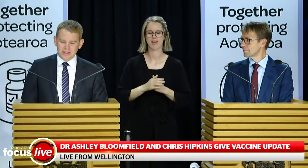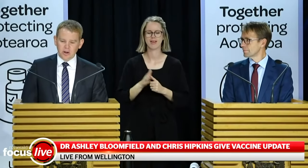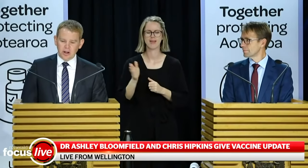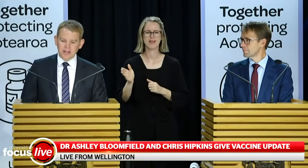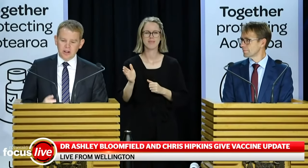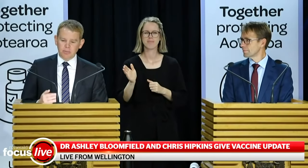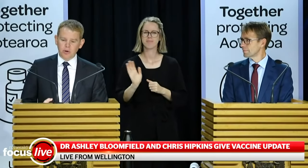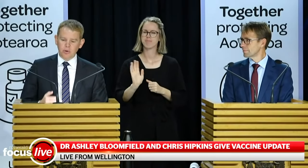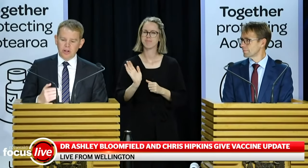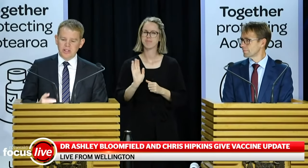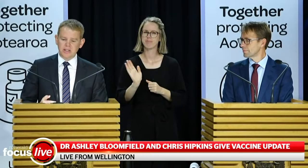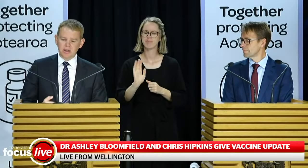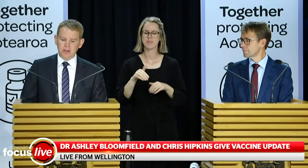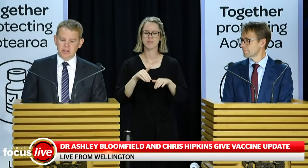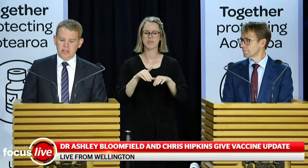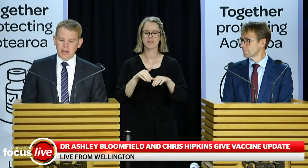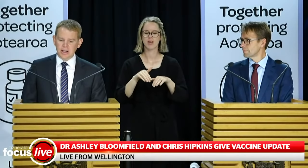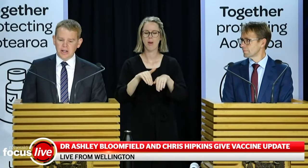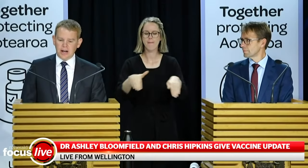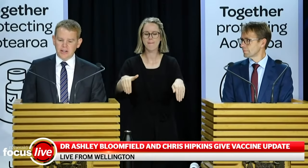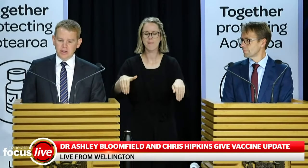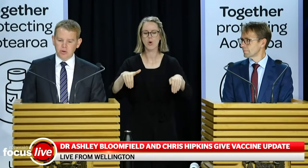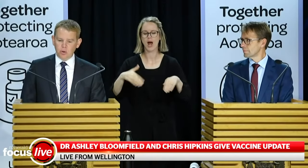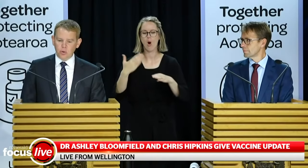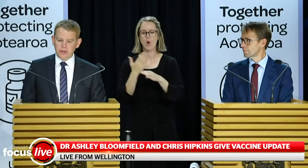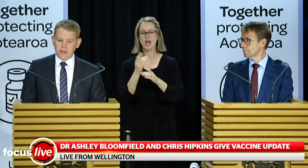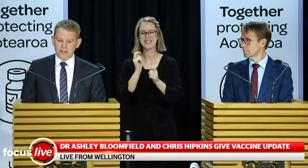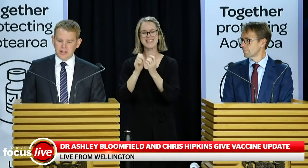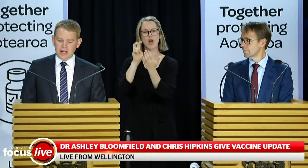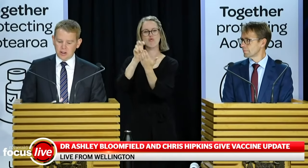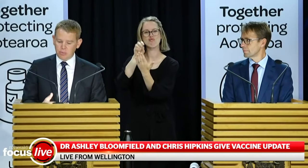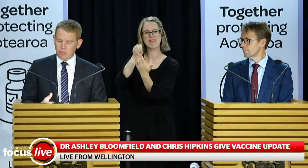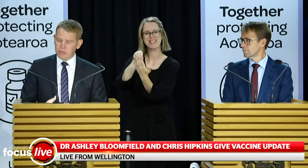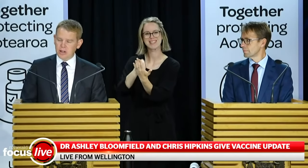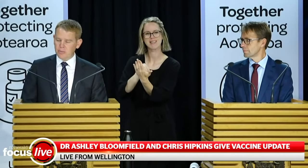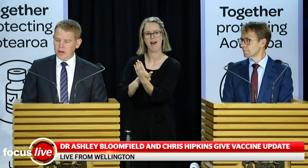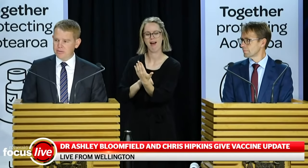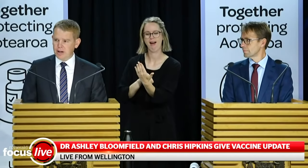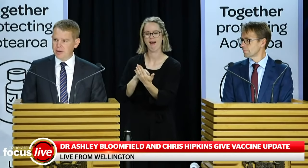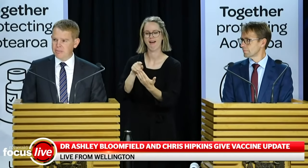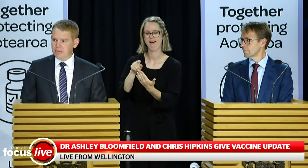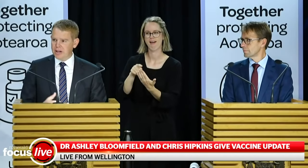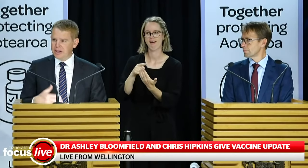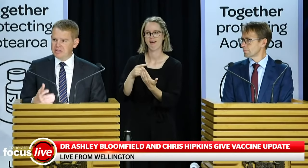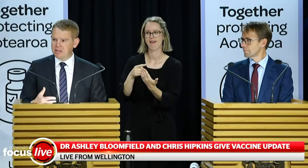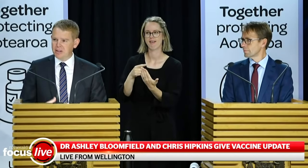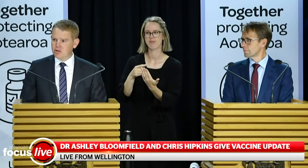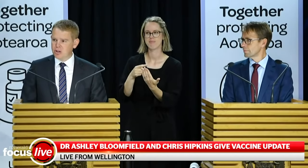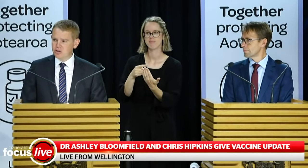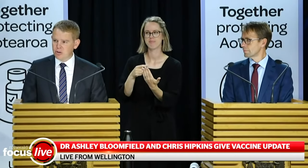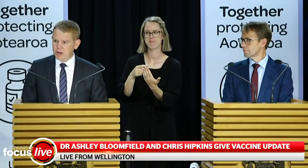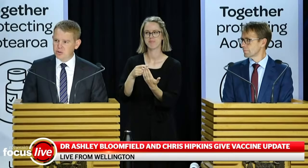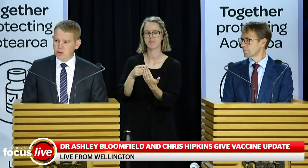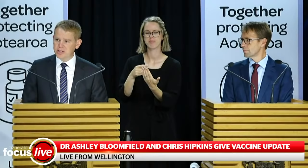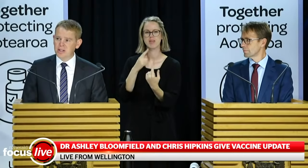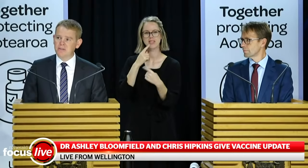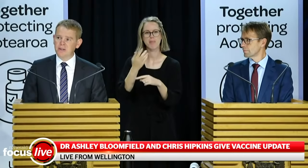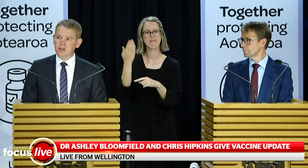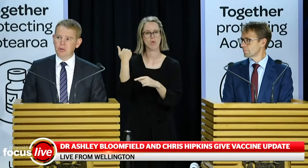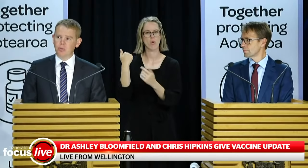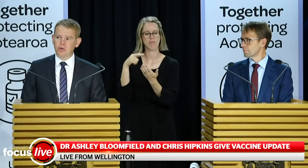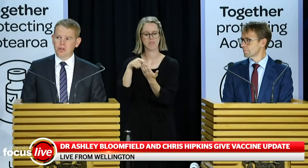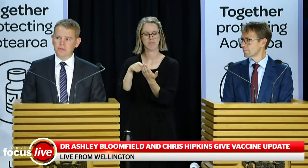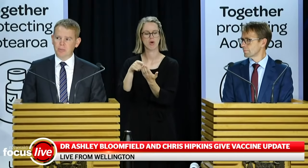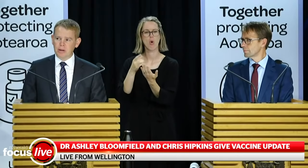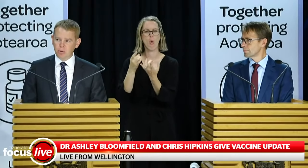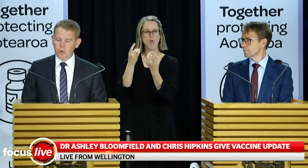Not necessarily. So the border worker testing register does record, as I said in my introductory remarks, quite a